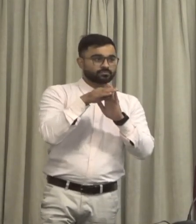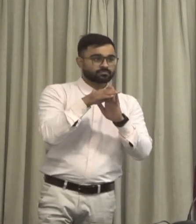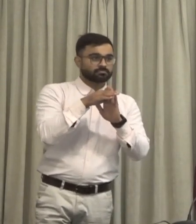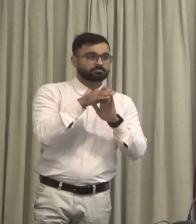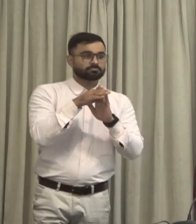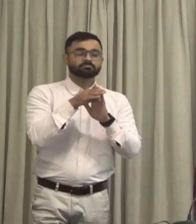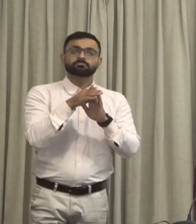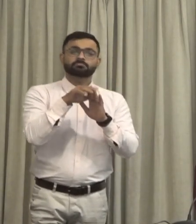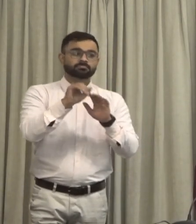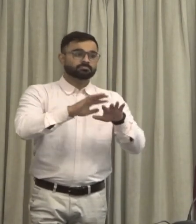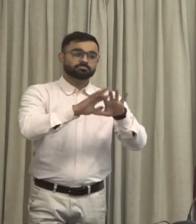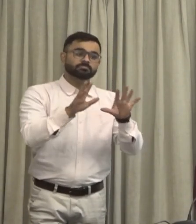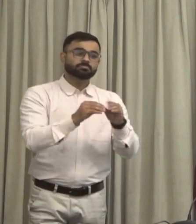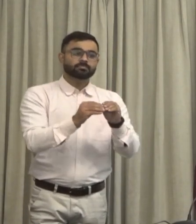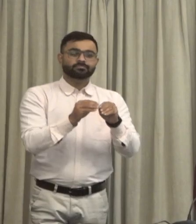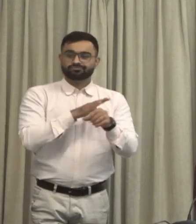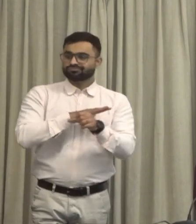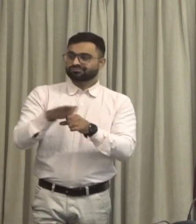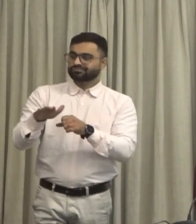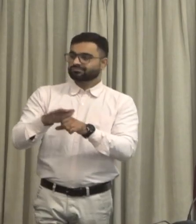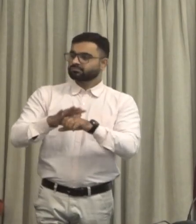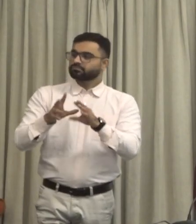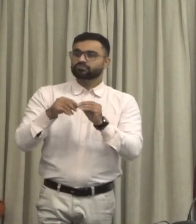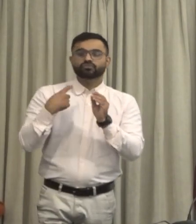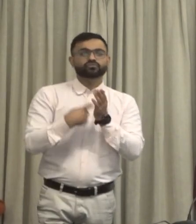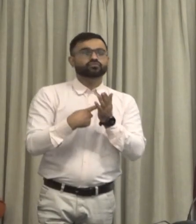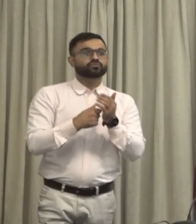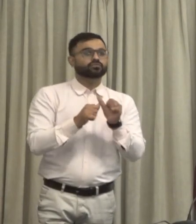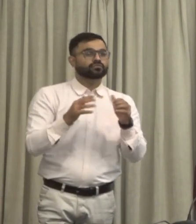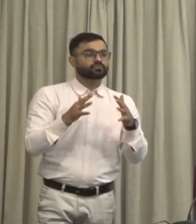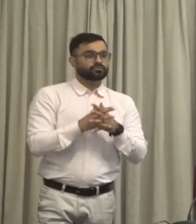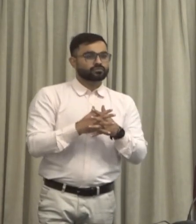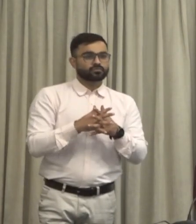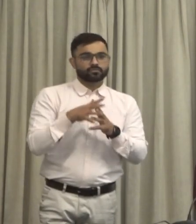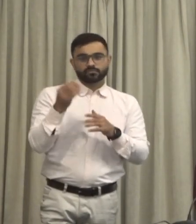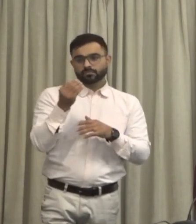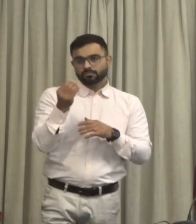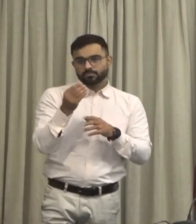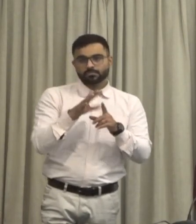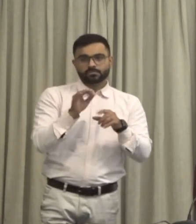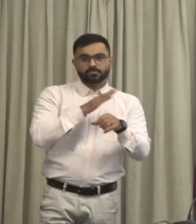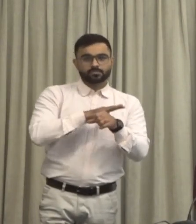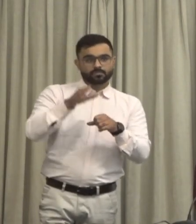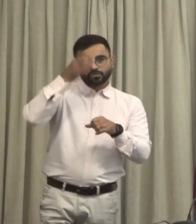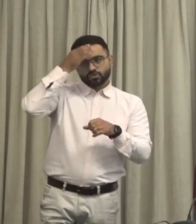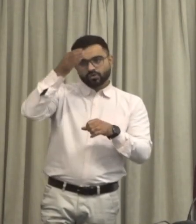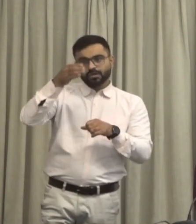physicians. That is an overkill of regulation. So if you can't kill the